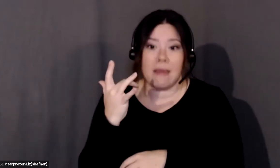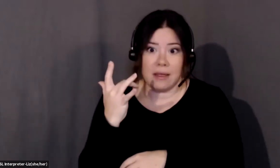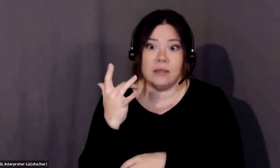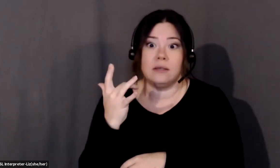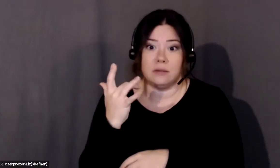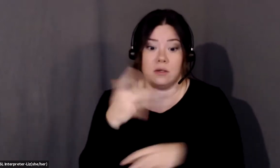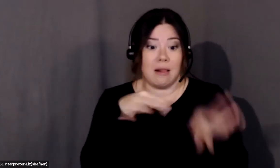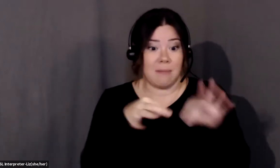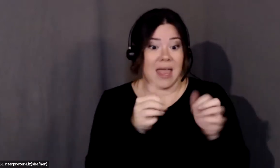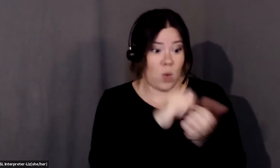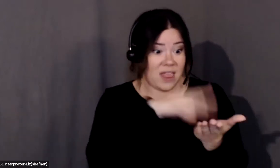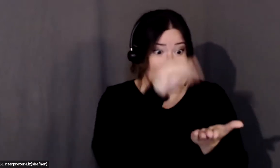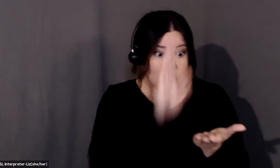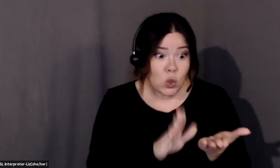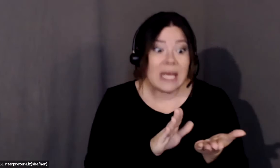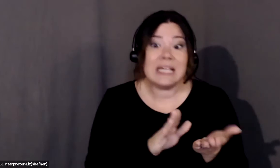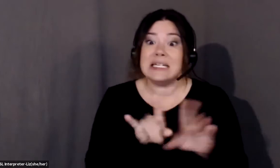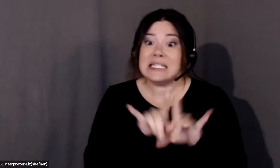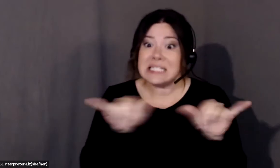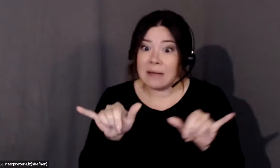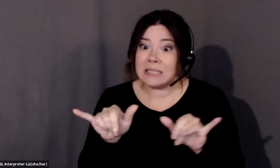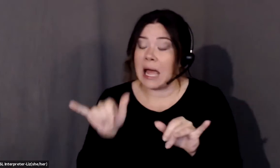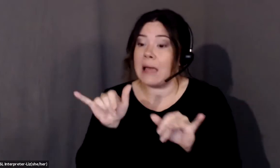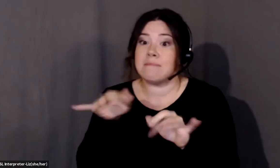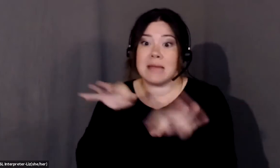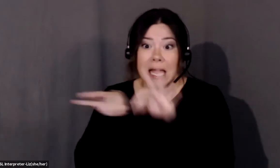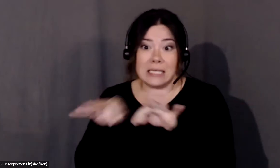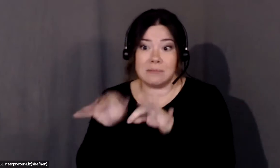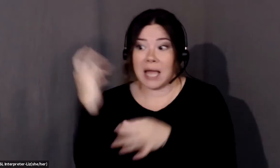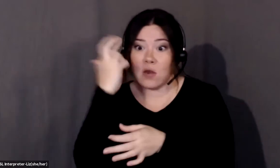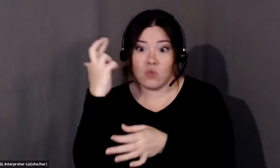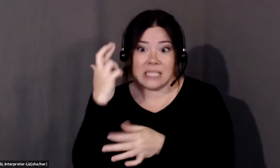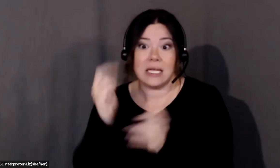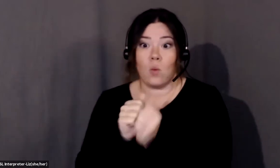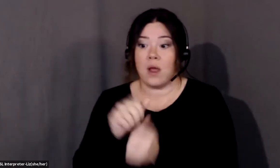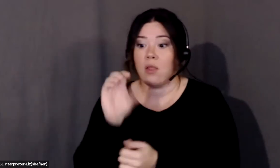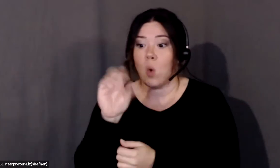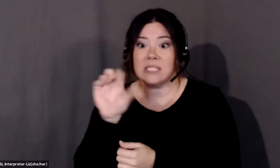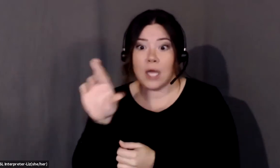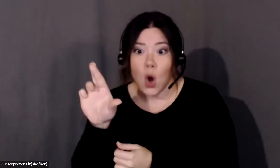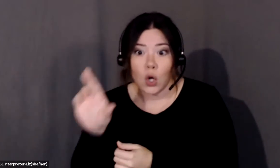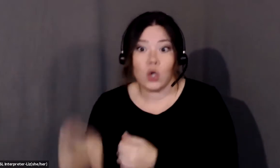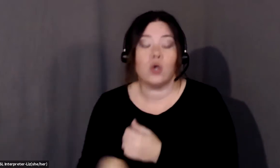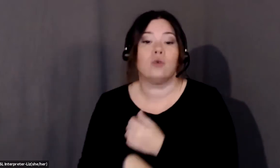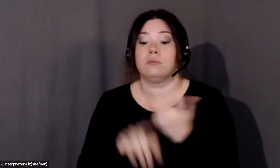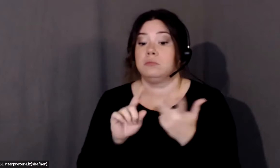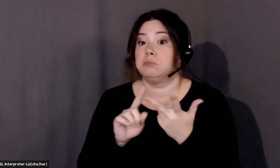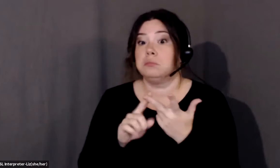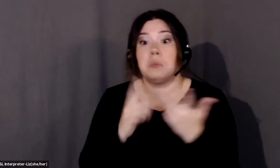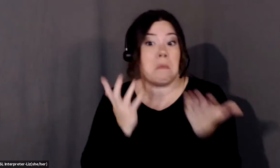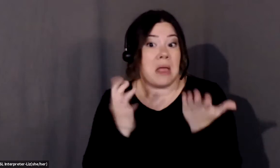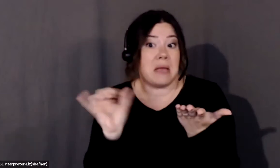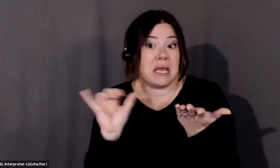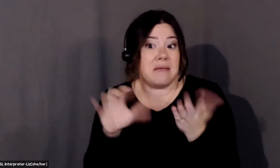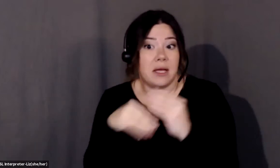and maybe even justify their decision to OCR, or maybe even